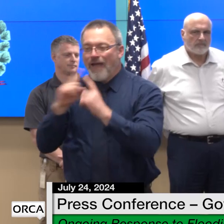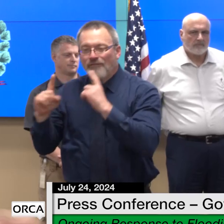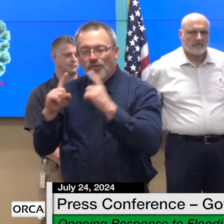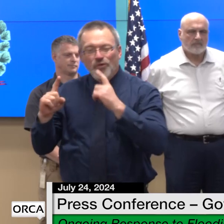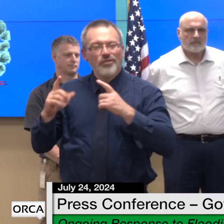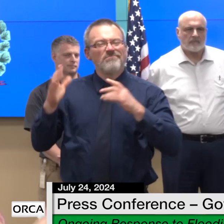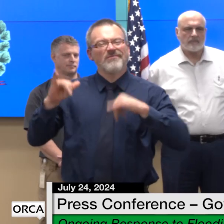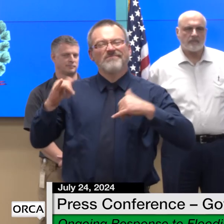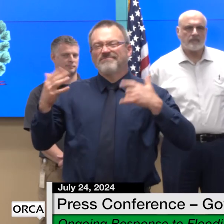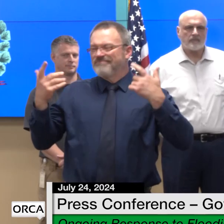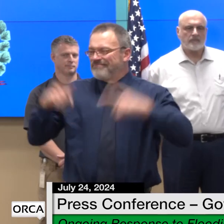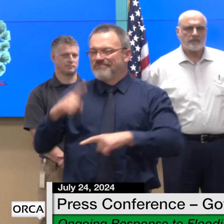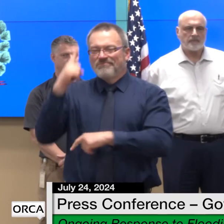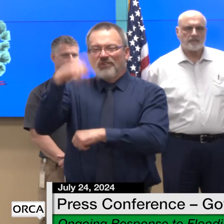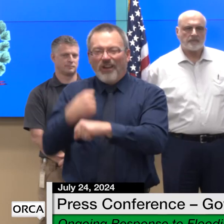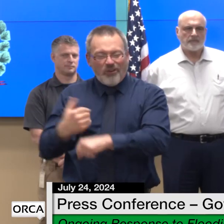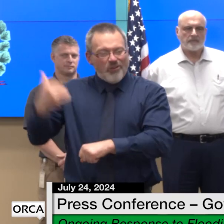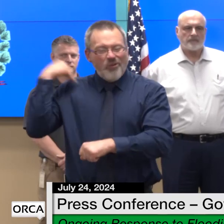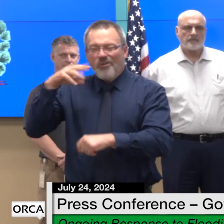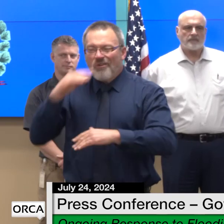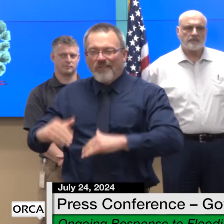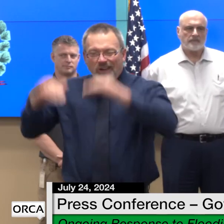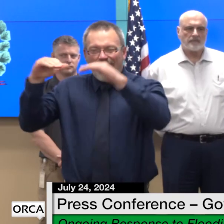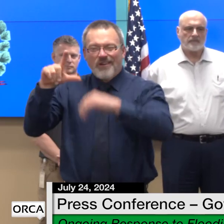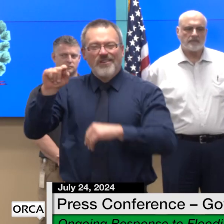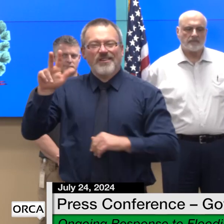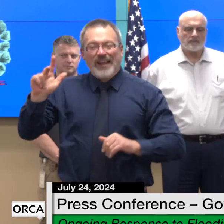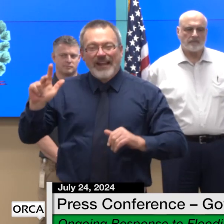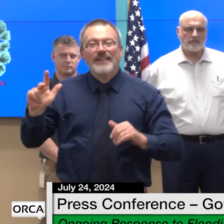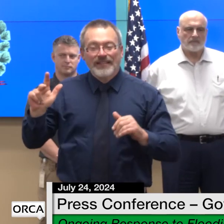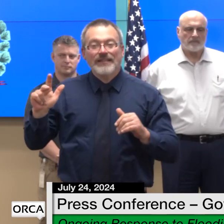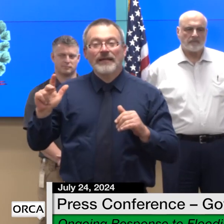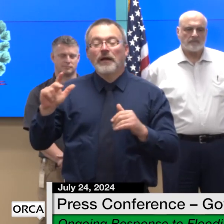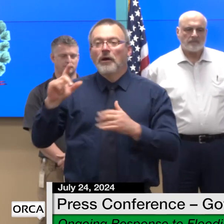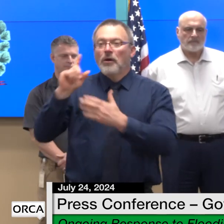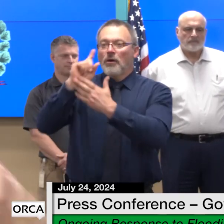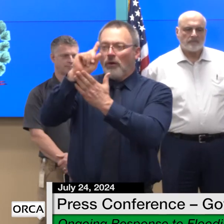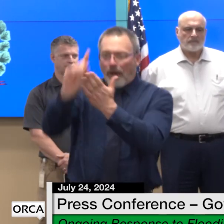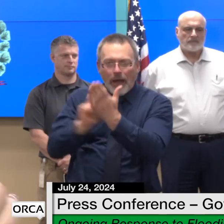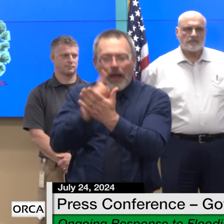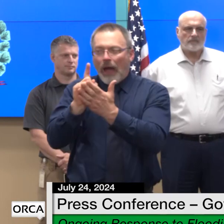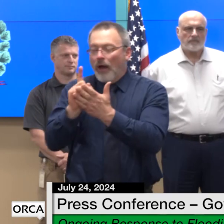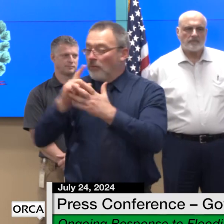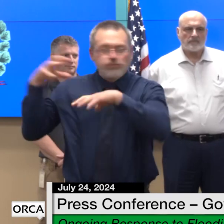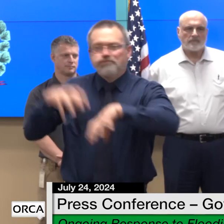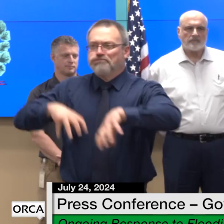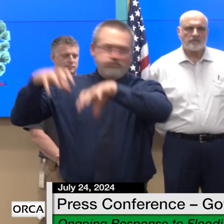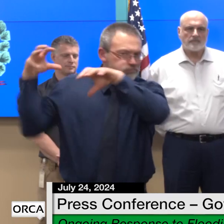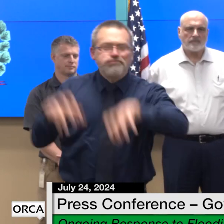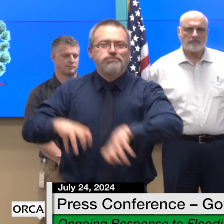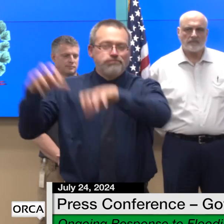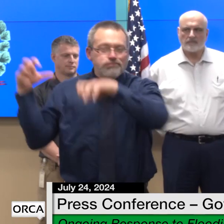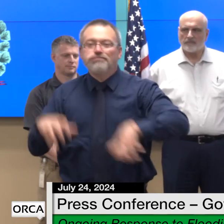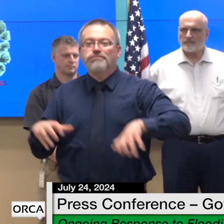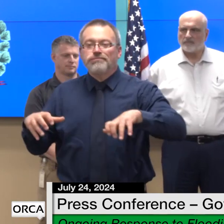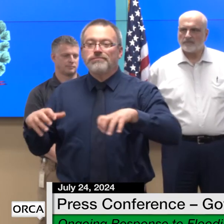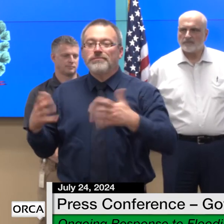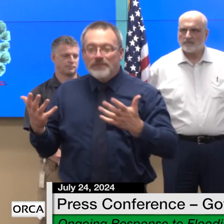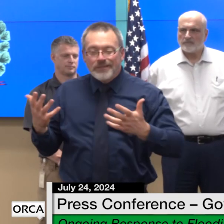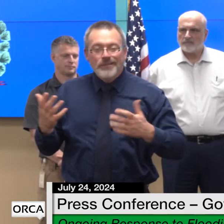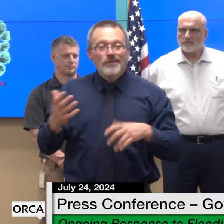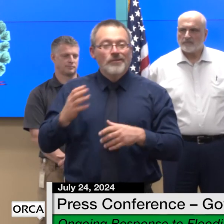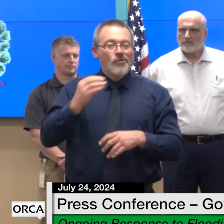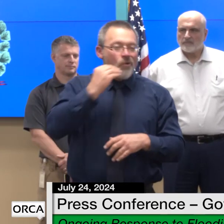of last year's flooding. And hours later, many towns were hit by heavy rain, damaging homes, businesses, and